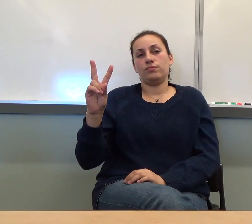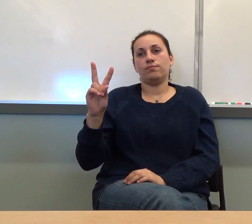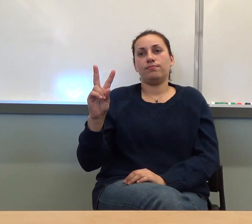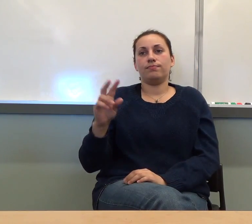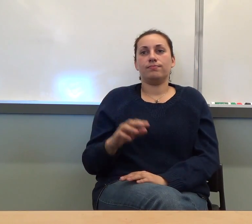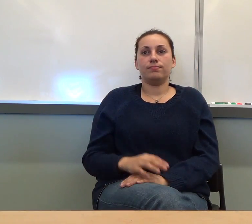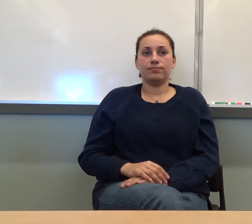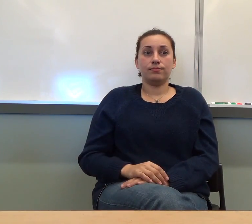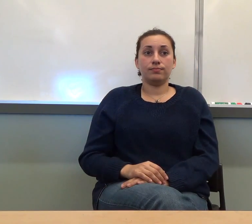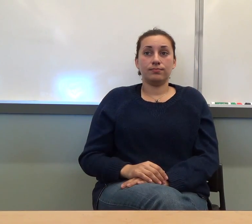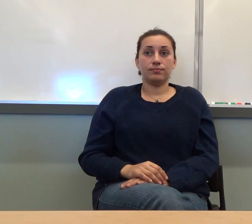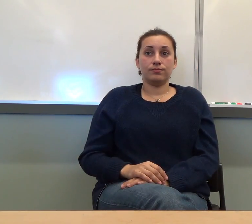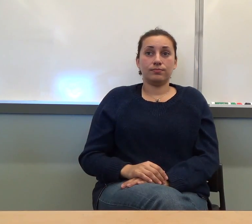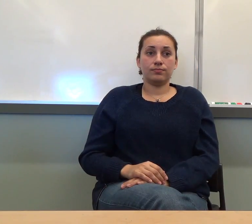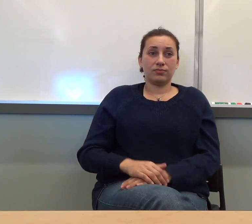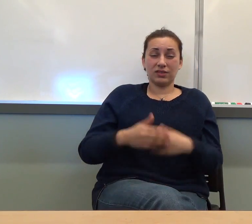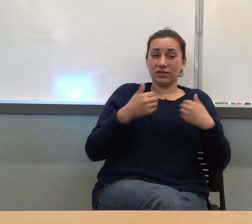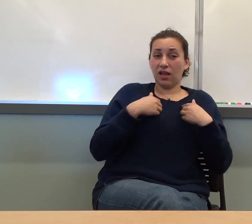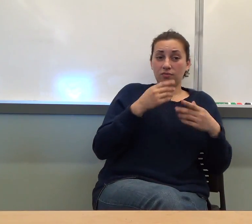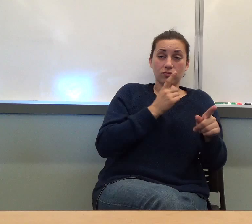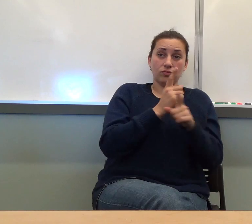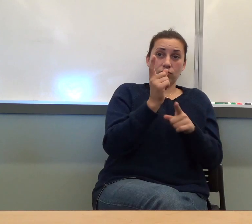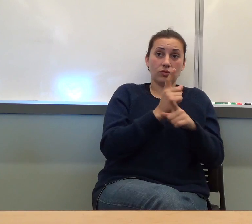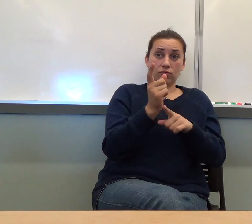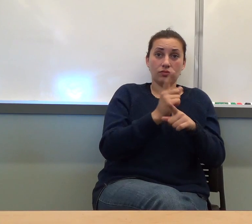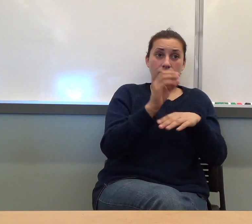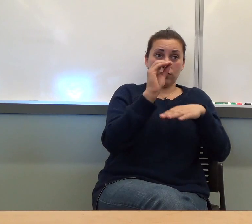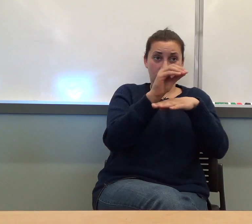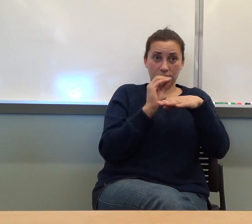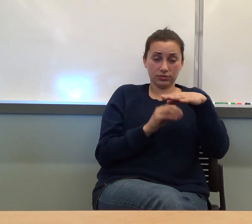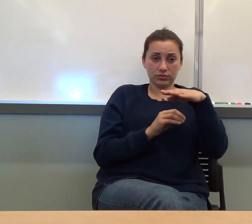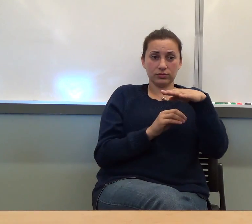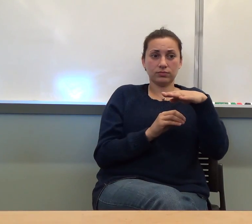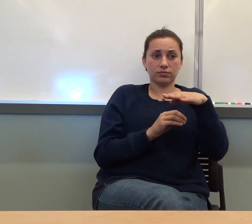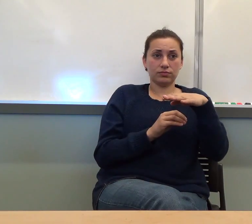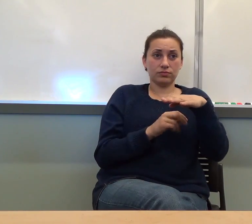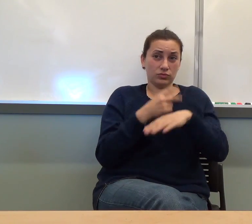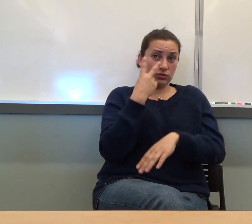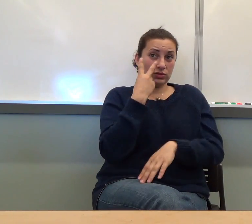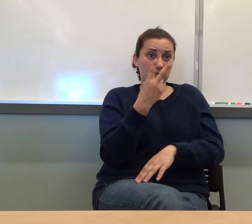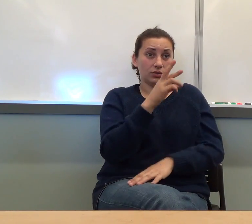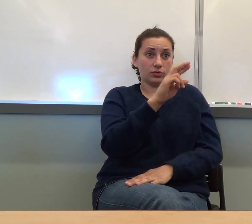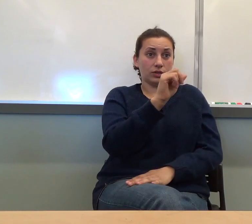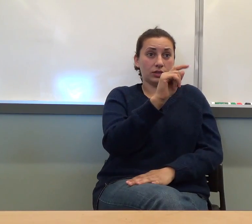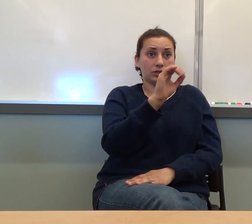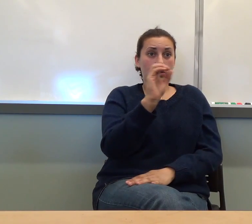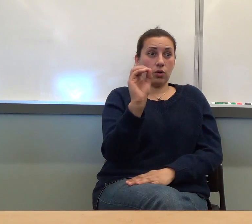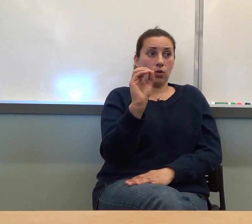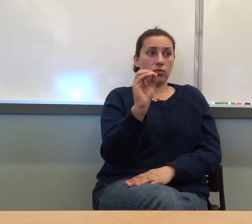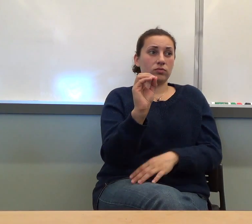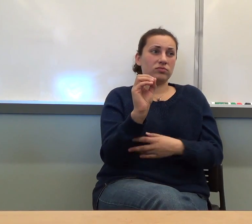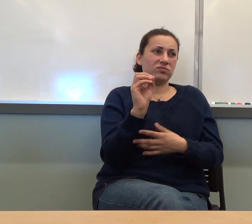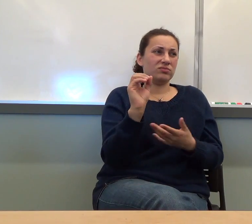When we're dealing with plain old fractions, if we come across a ratio that turns out to be, let's say, 3 to